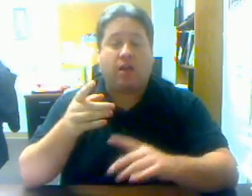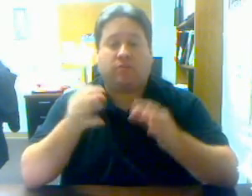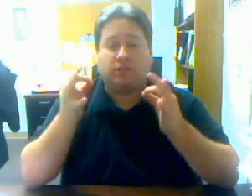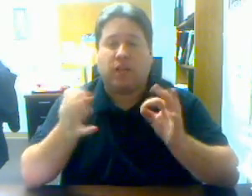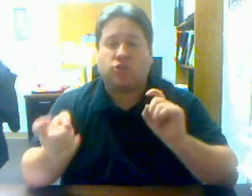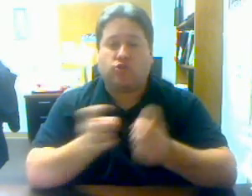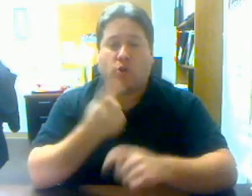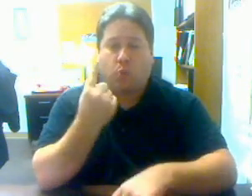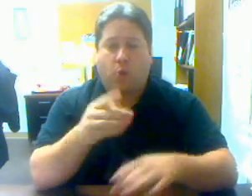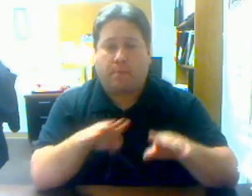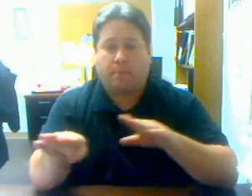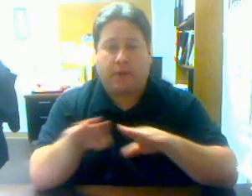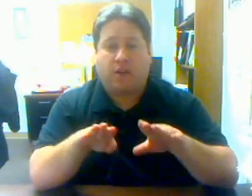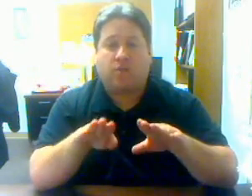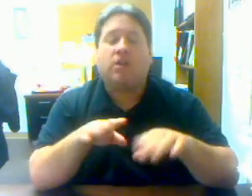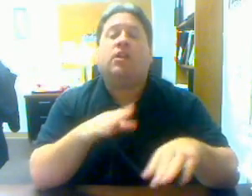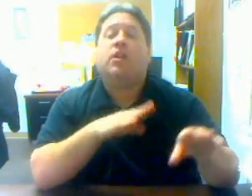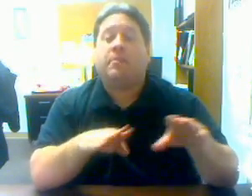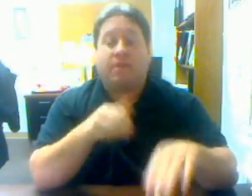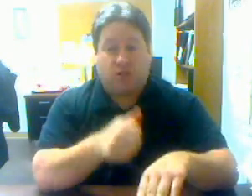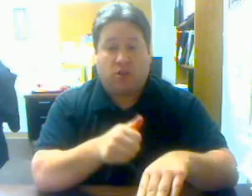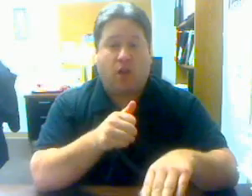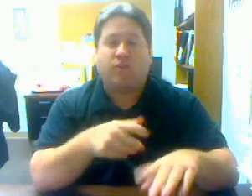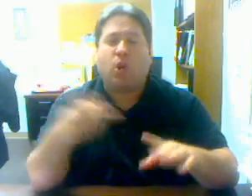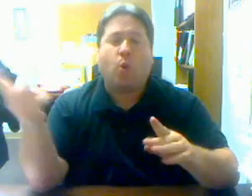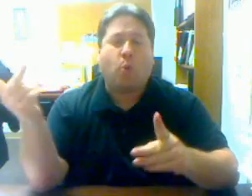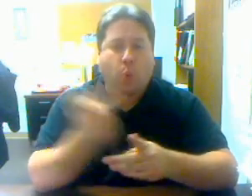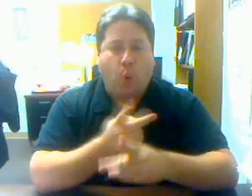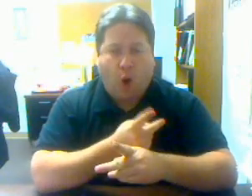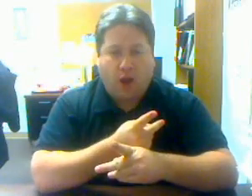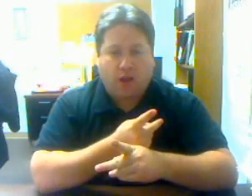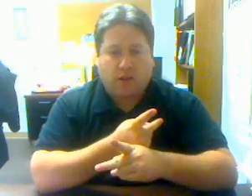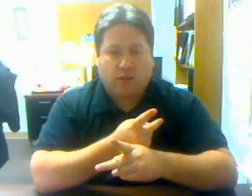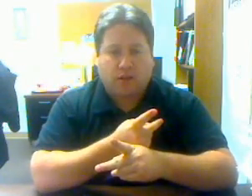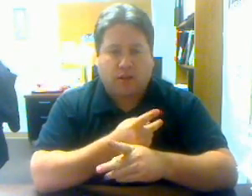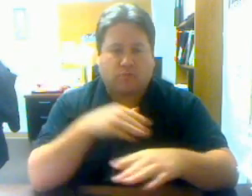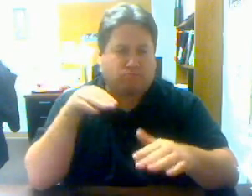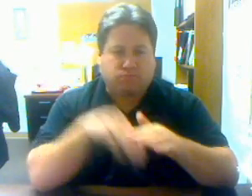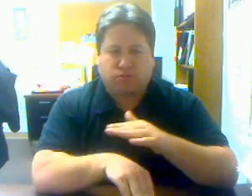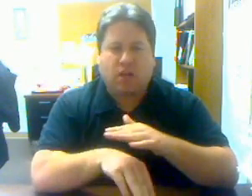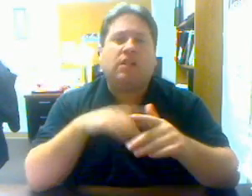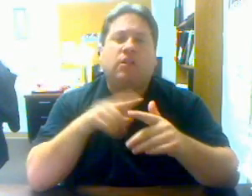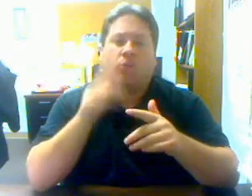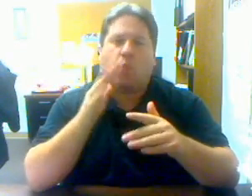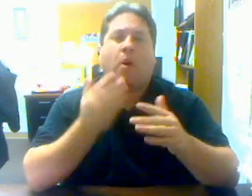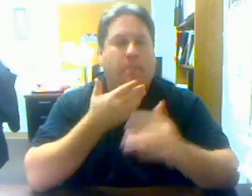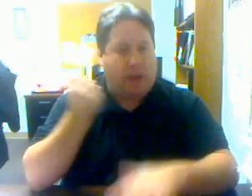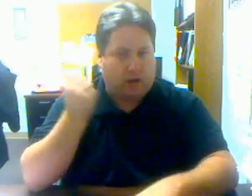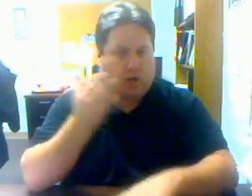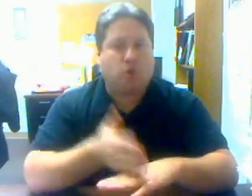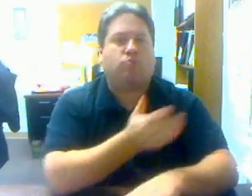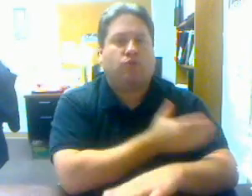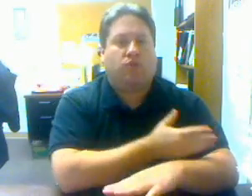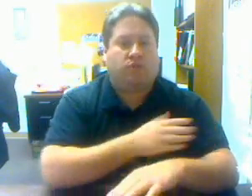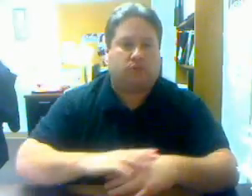better. That extinction burst is just a expectation. When you're reading the plans and you follow the plans, you say, wow, Frank, it's a